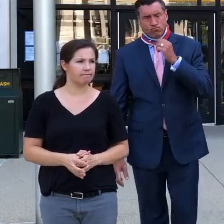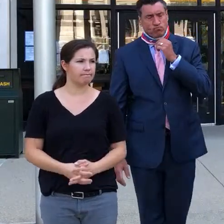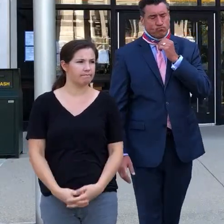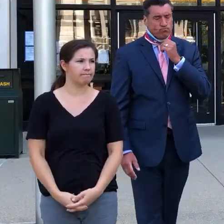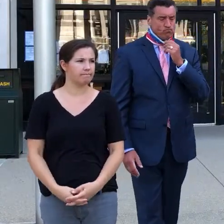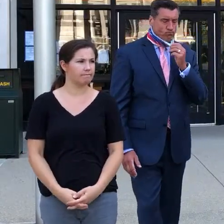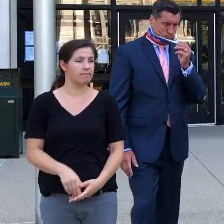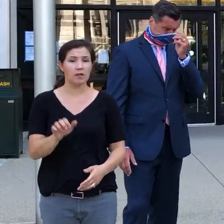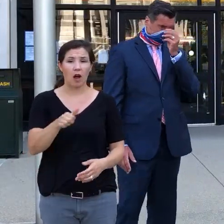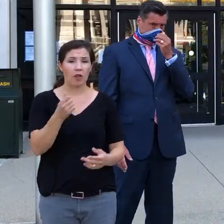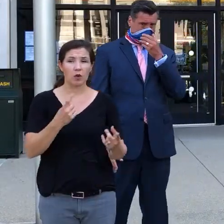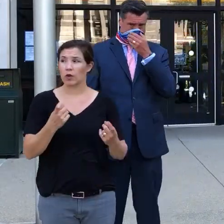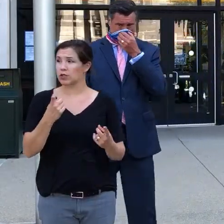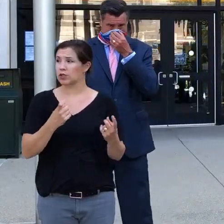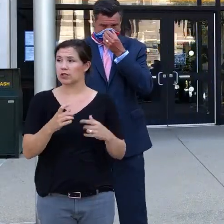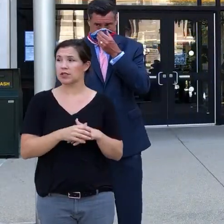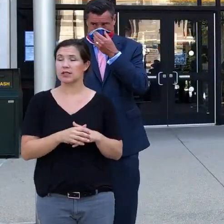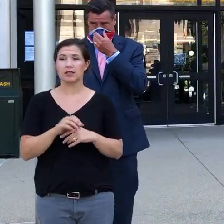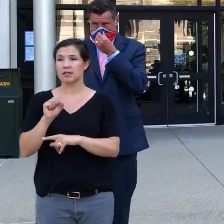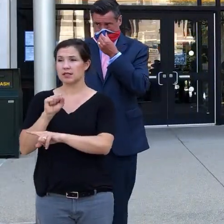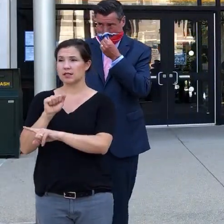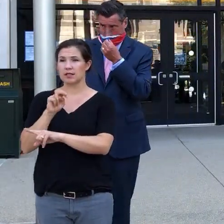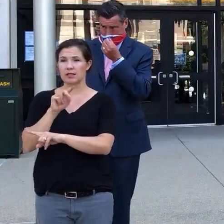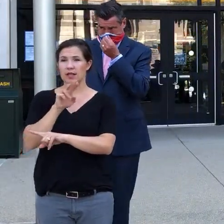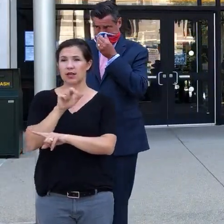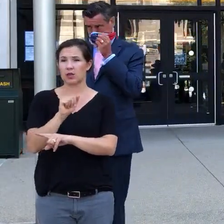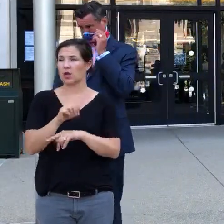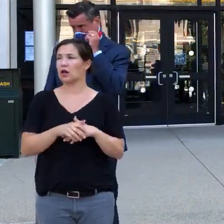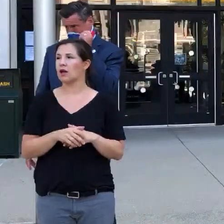Are there any other questions, Sandra?